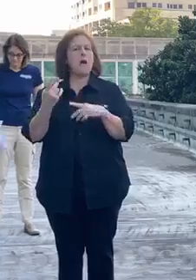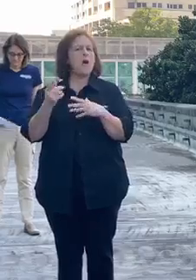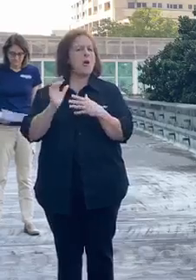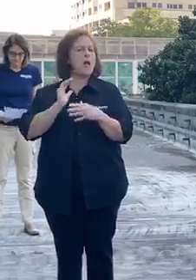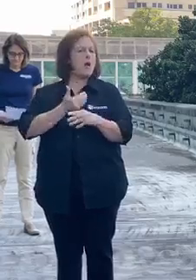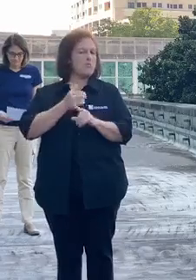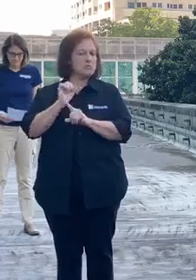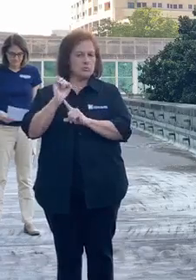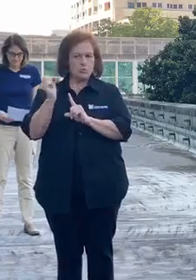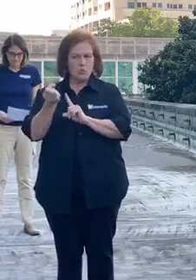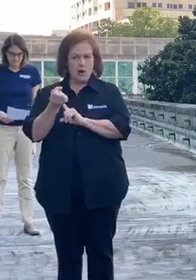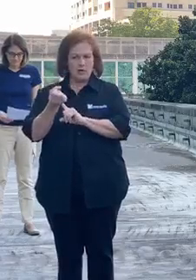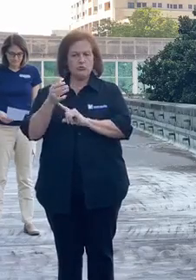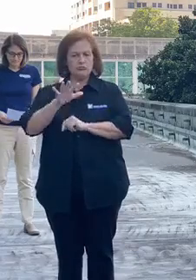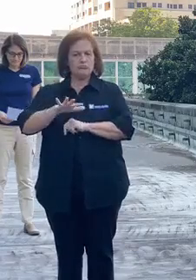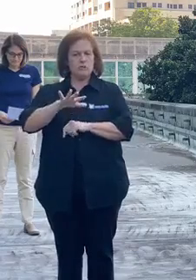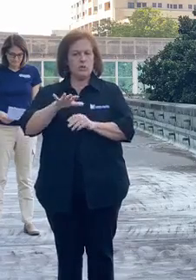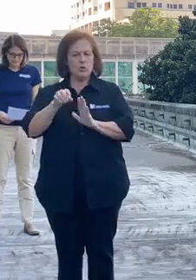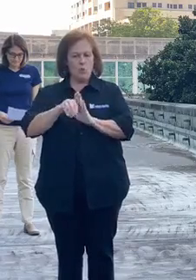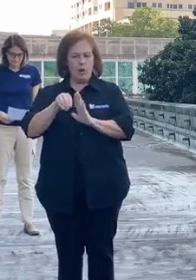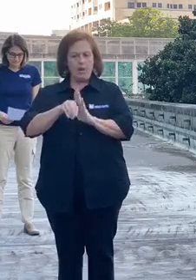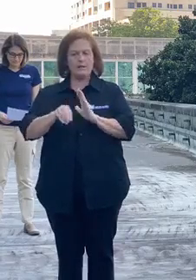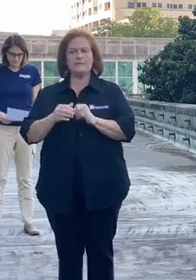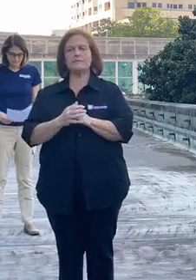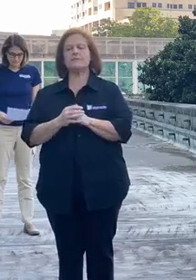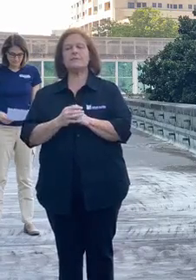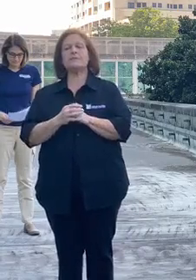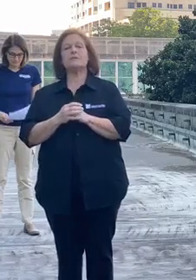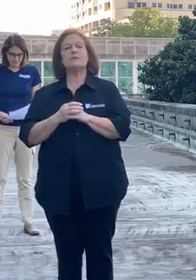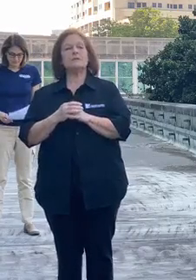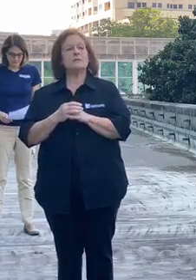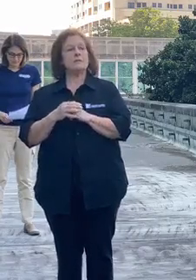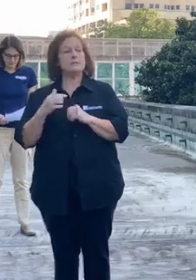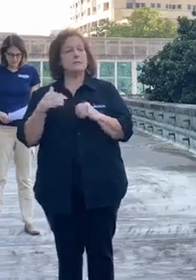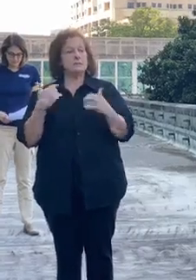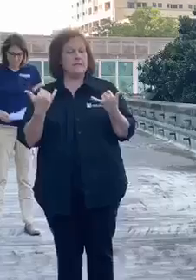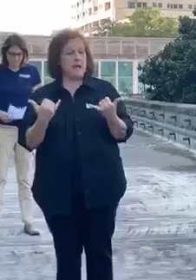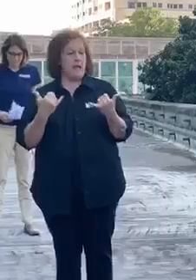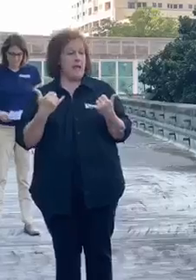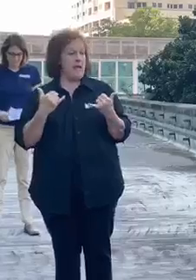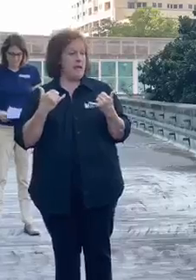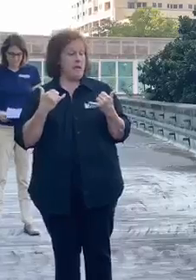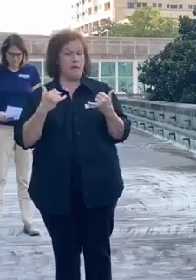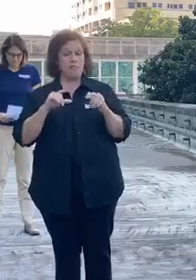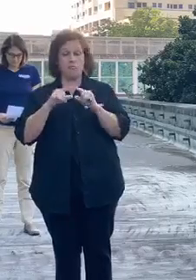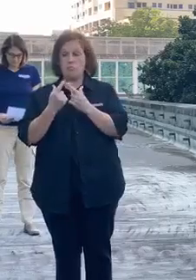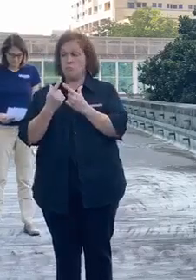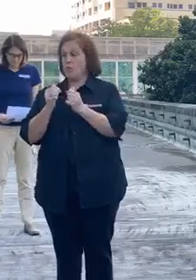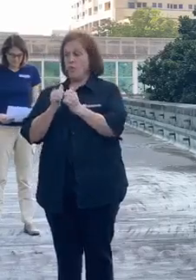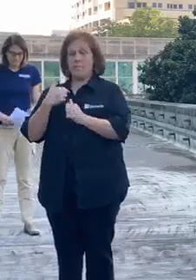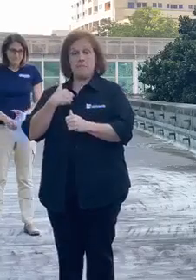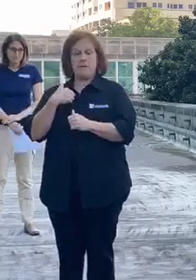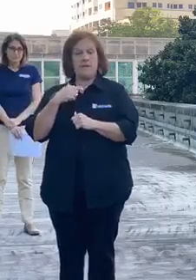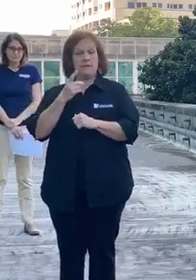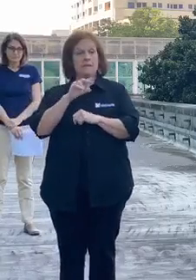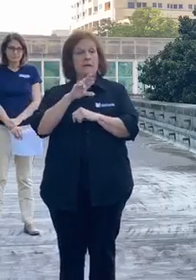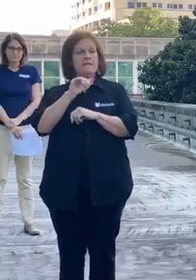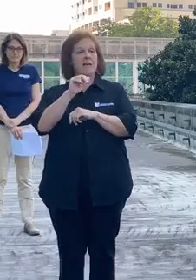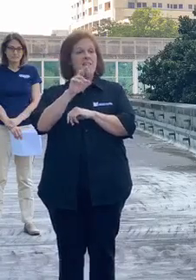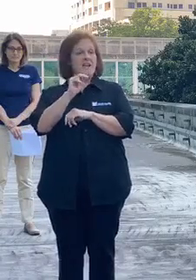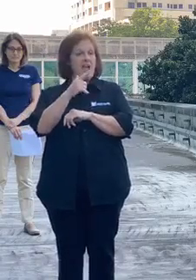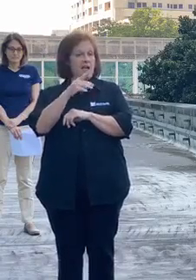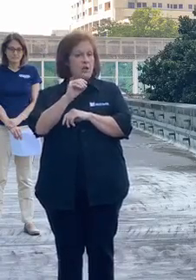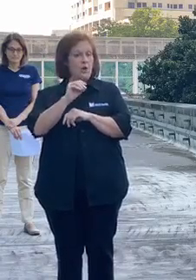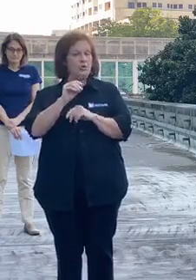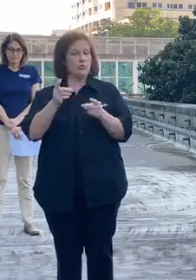our city, the city of New Orleans. We will be joined, and I'm joined by, of course, our Dr. Avegno, our Director of